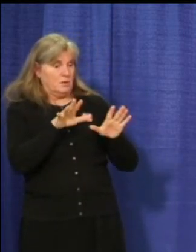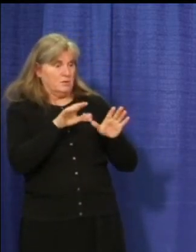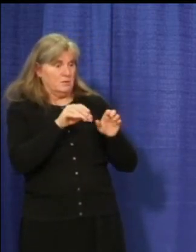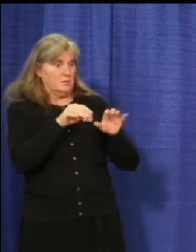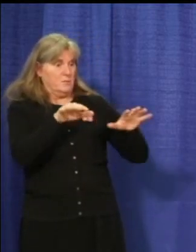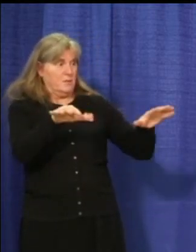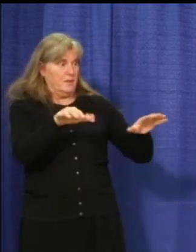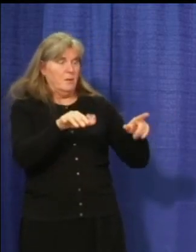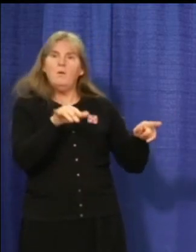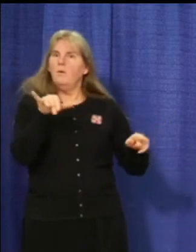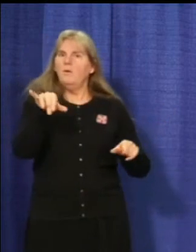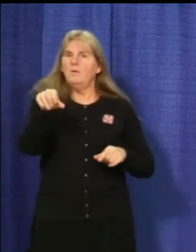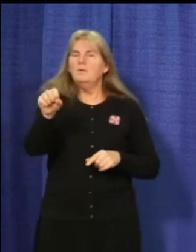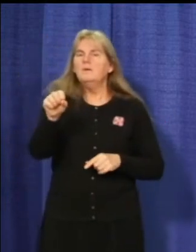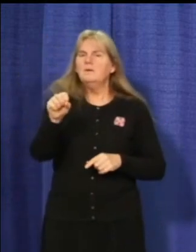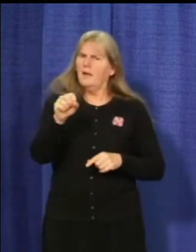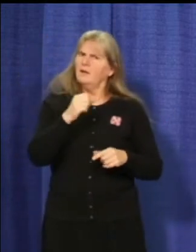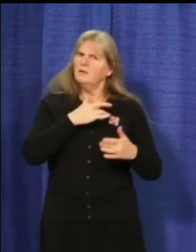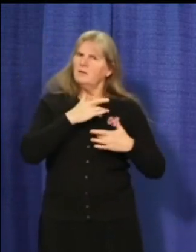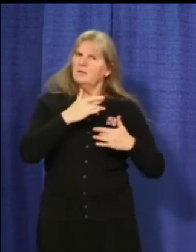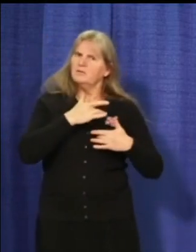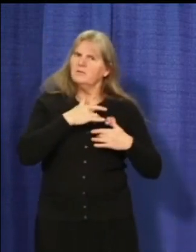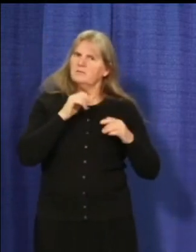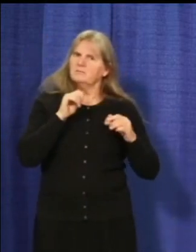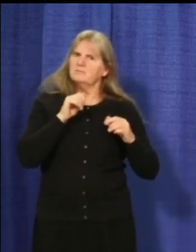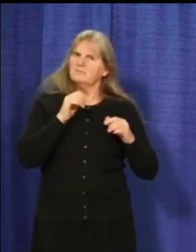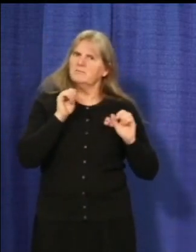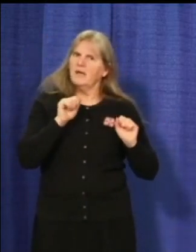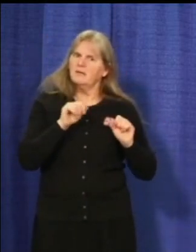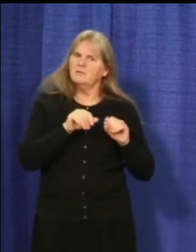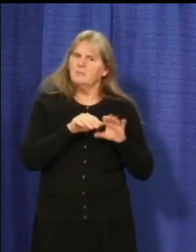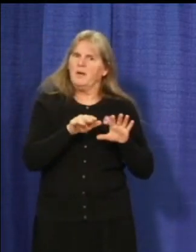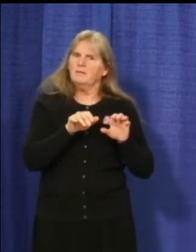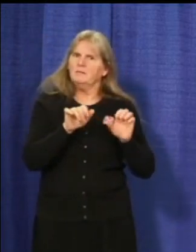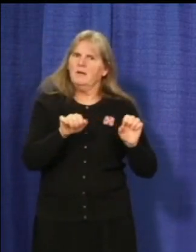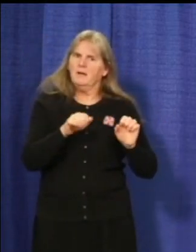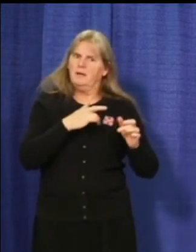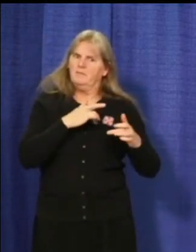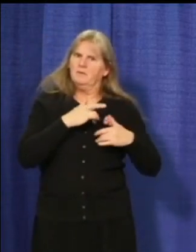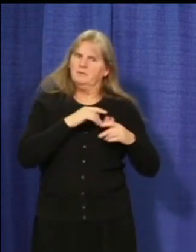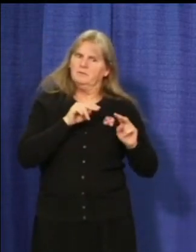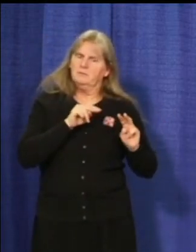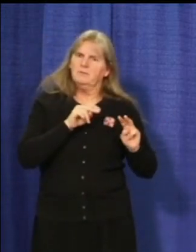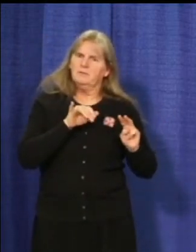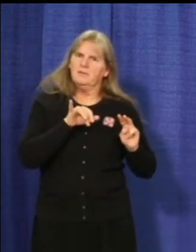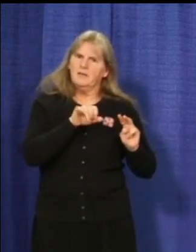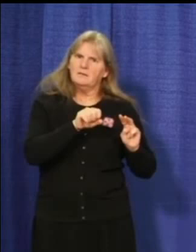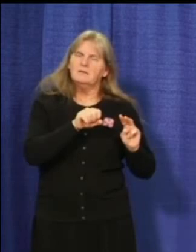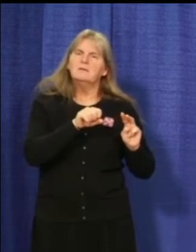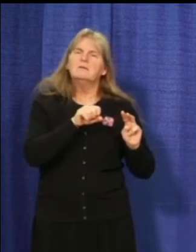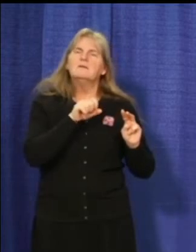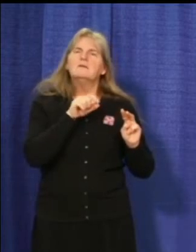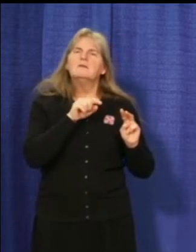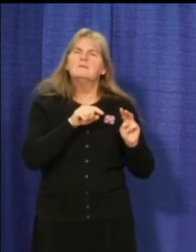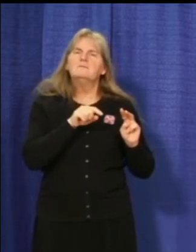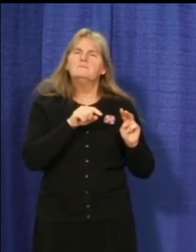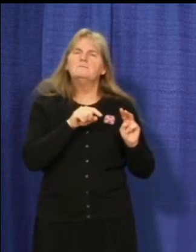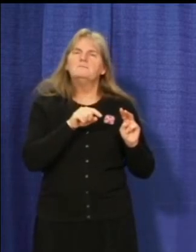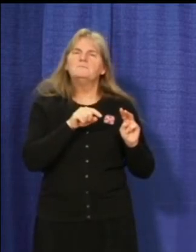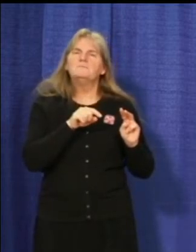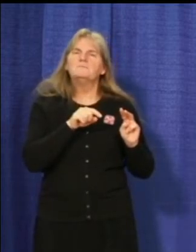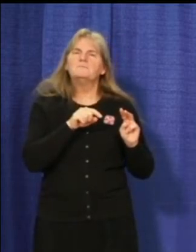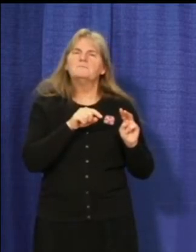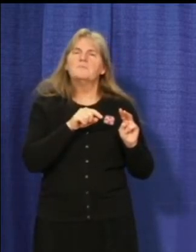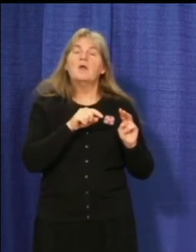Yeah, of course there's a concern about its potential to spread, and that's so two things behind that. One is some